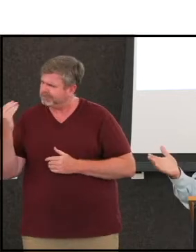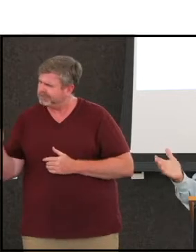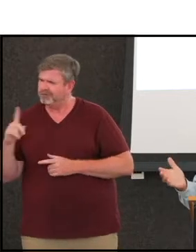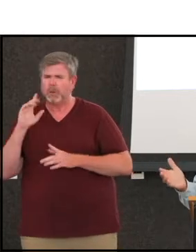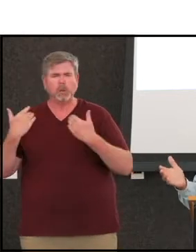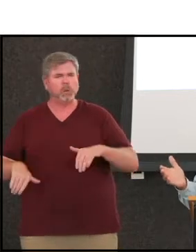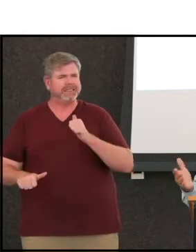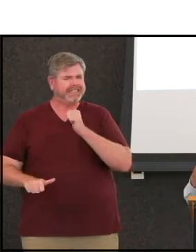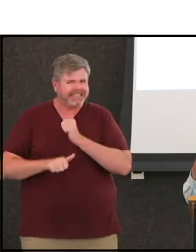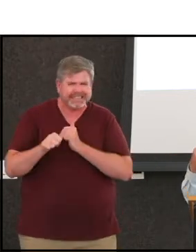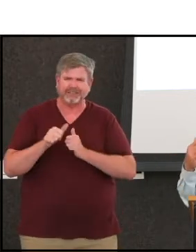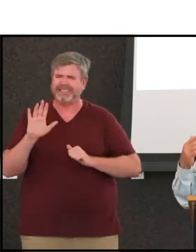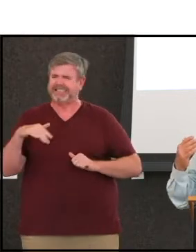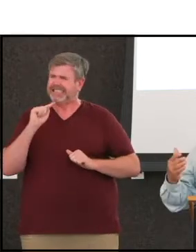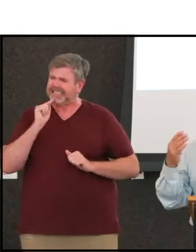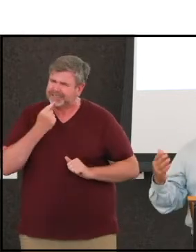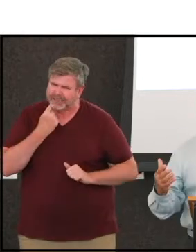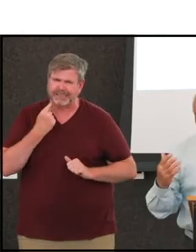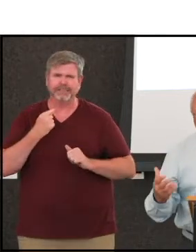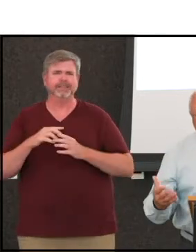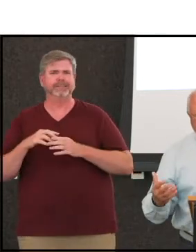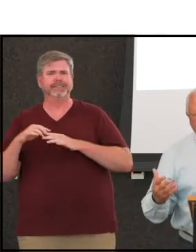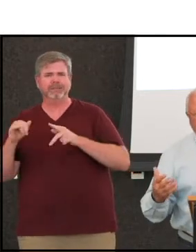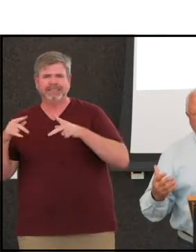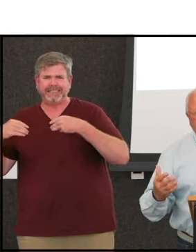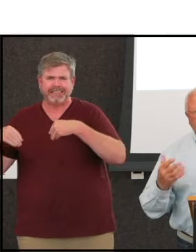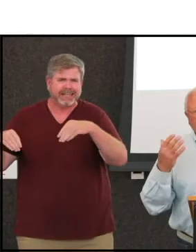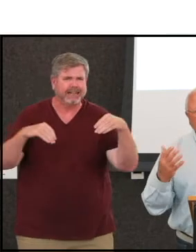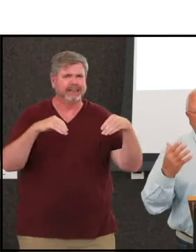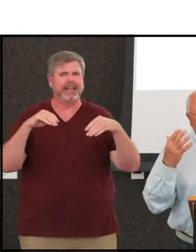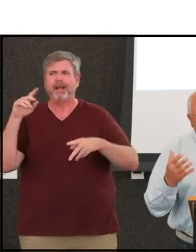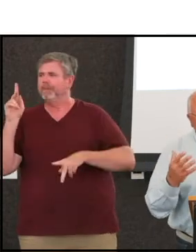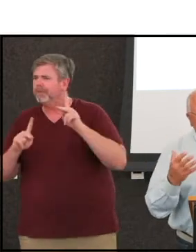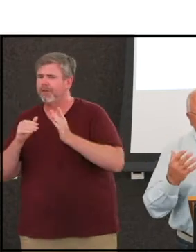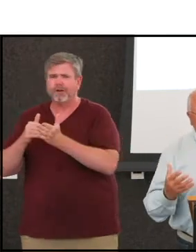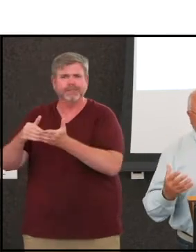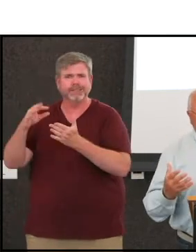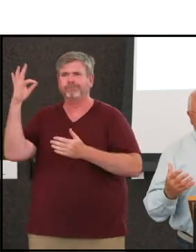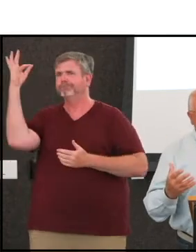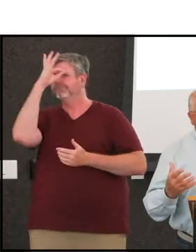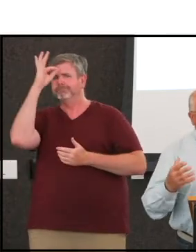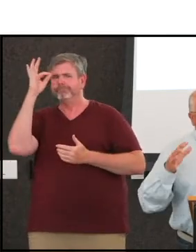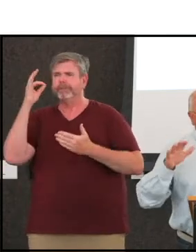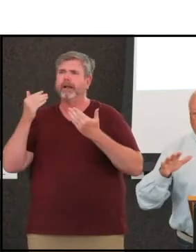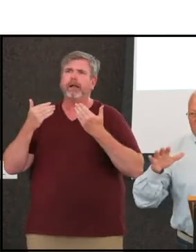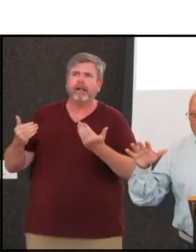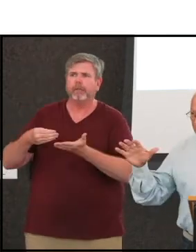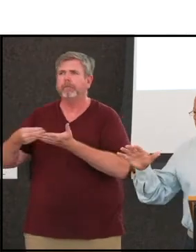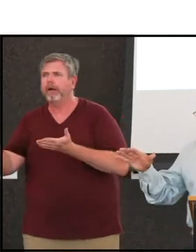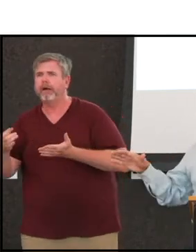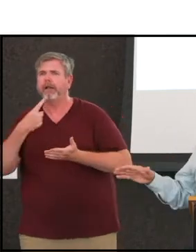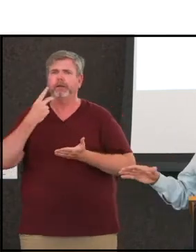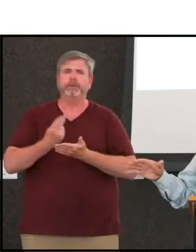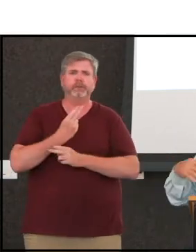sold on the streets, and people don't know they're using it. It's really important to do that. I think